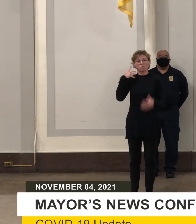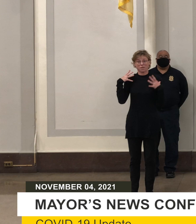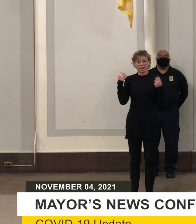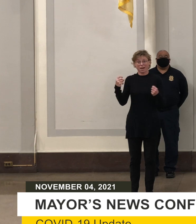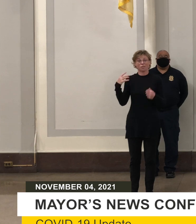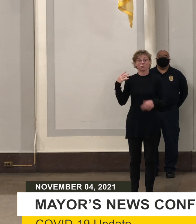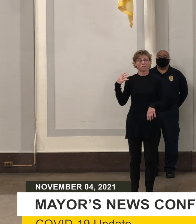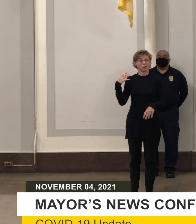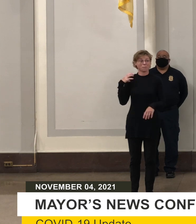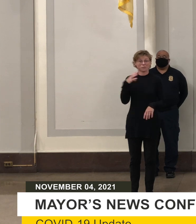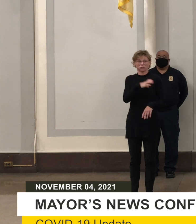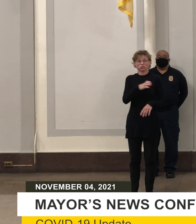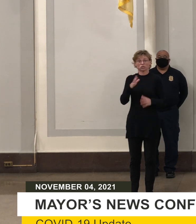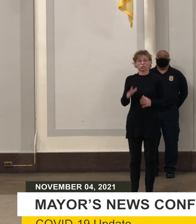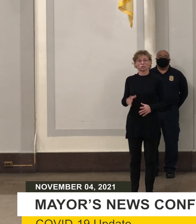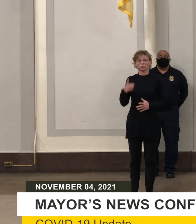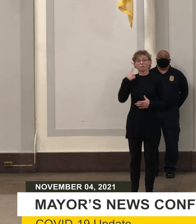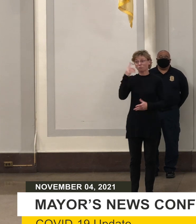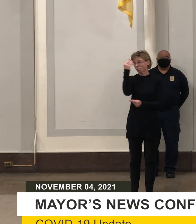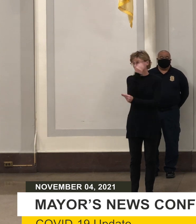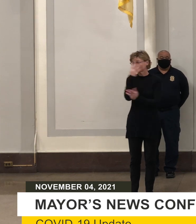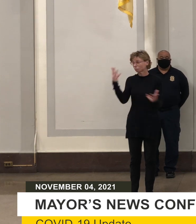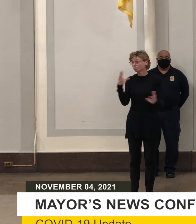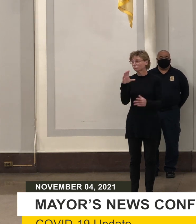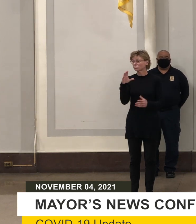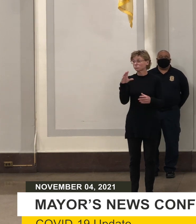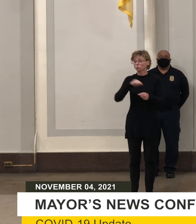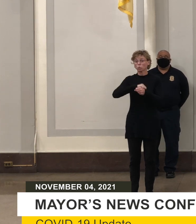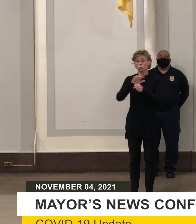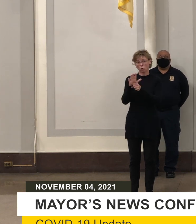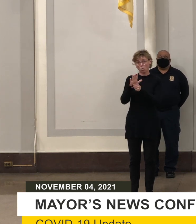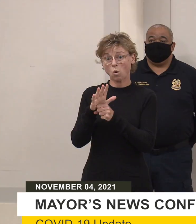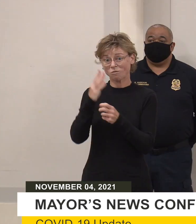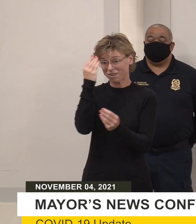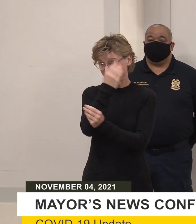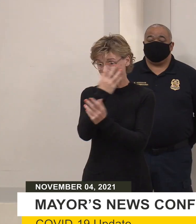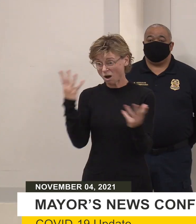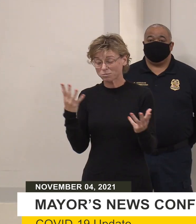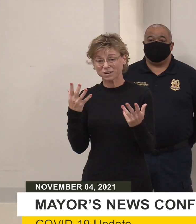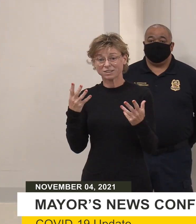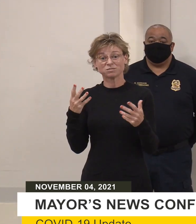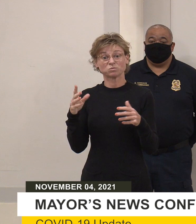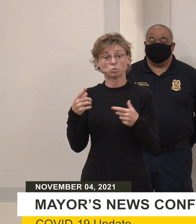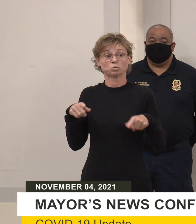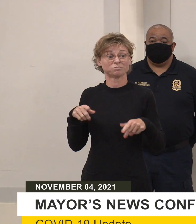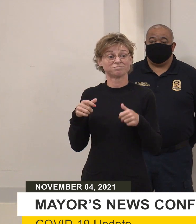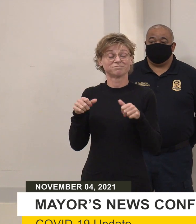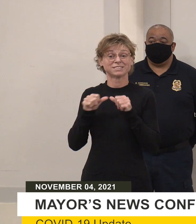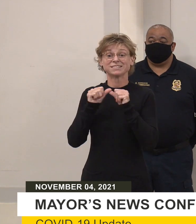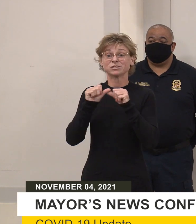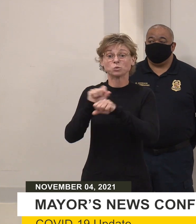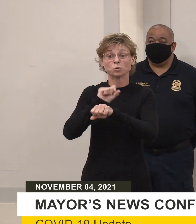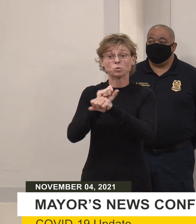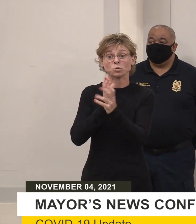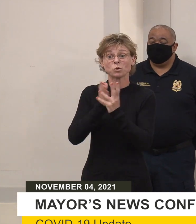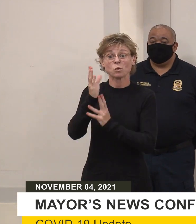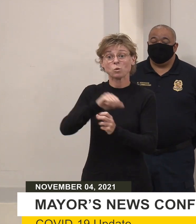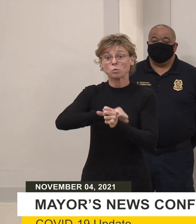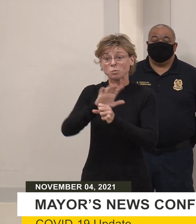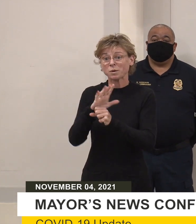to give a COVID update as we continue to navigate this pandemic. And we all know our big push is to